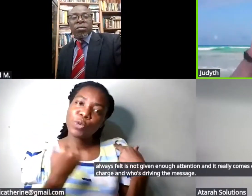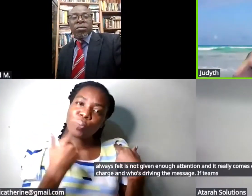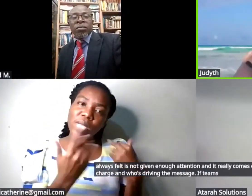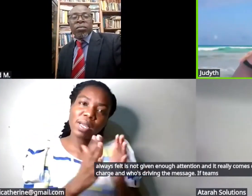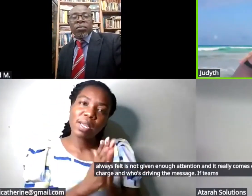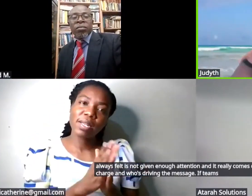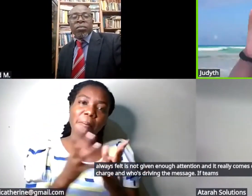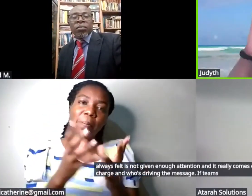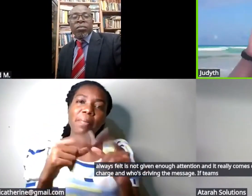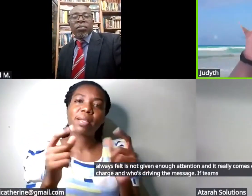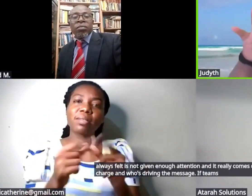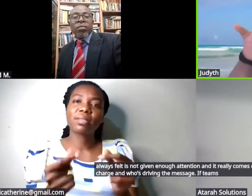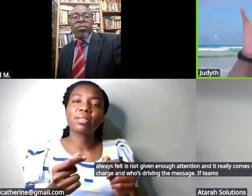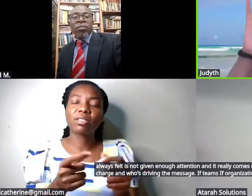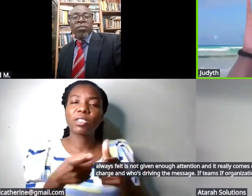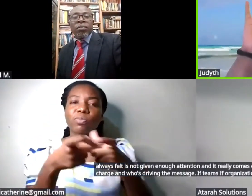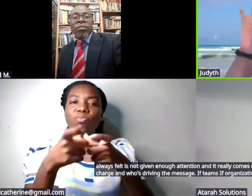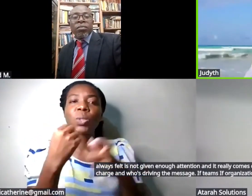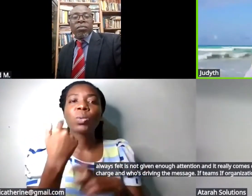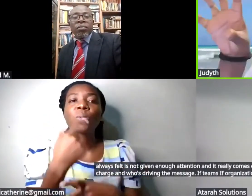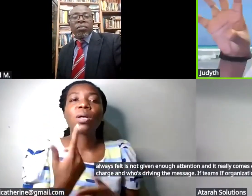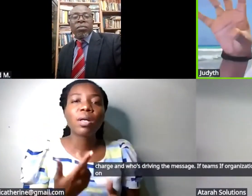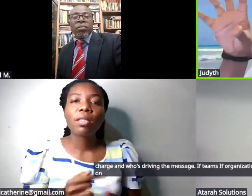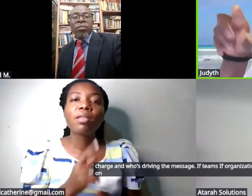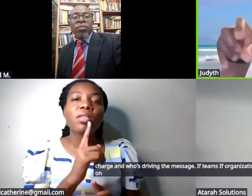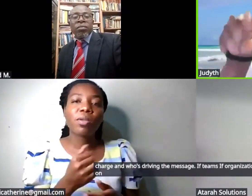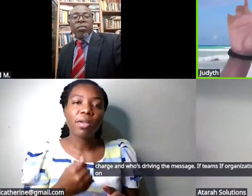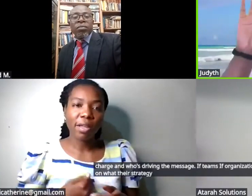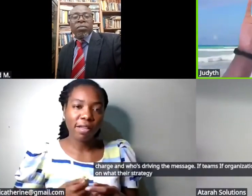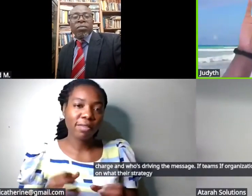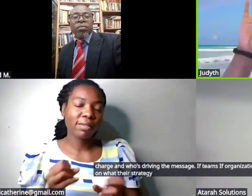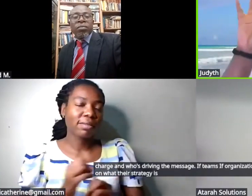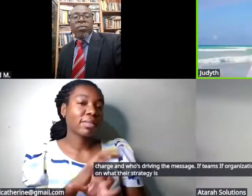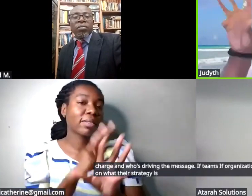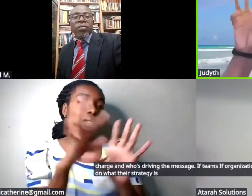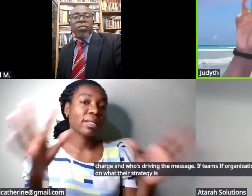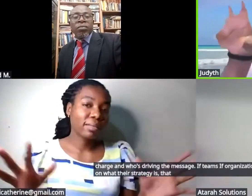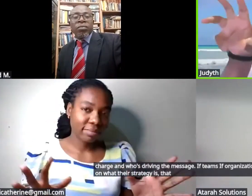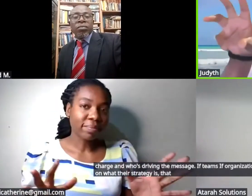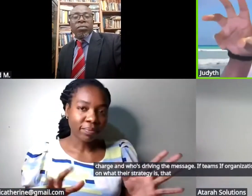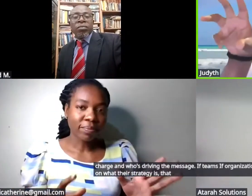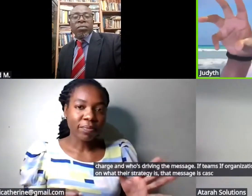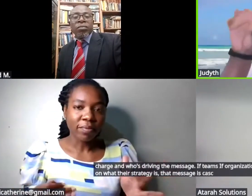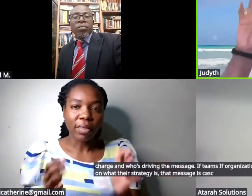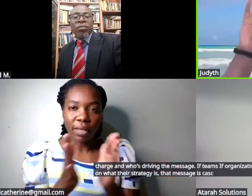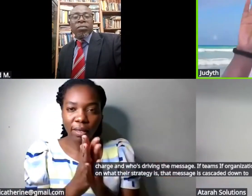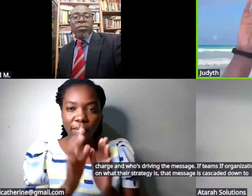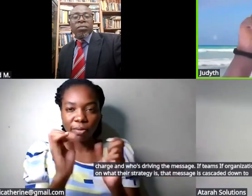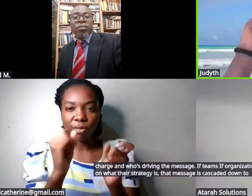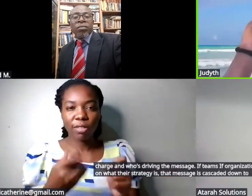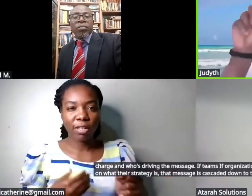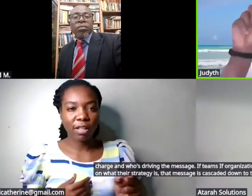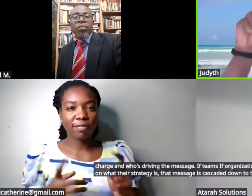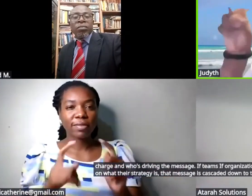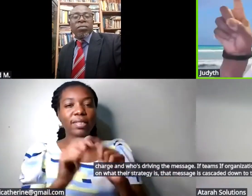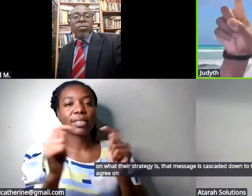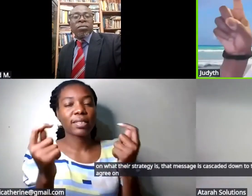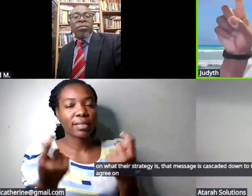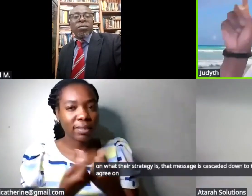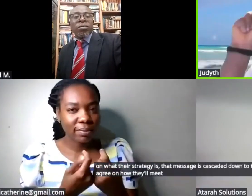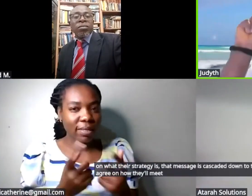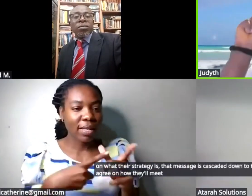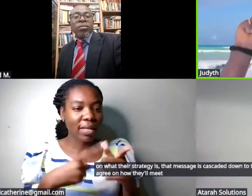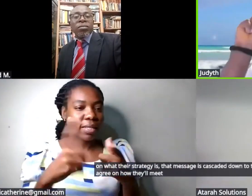If organizations are very clear on what their strategy is, that message is cascaded down to teams, the teams agree on how they'll meet that